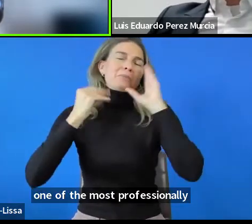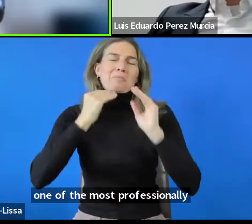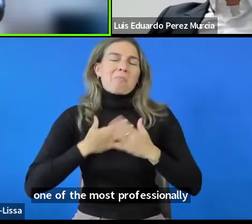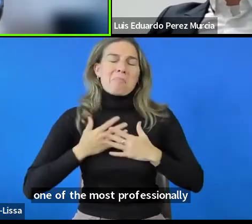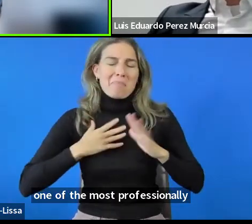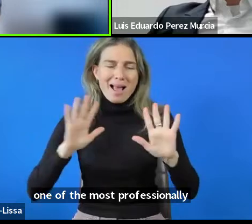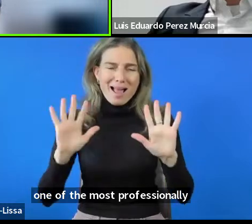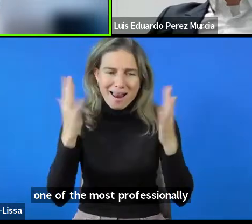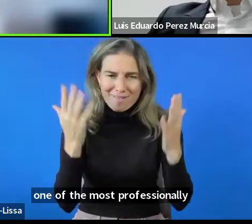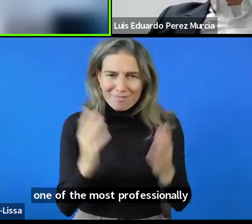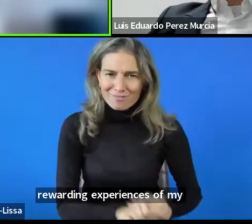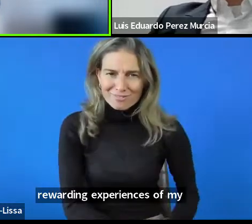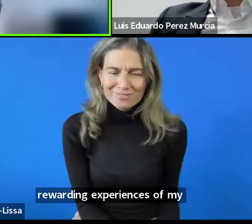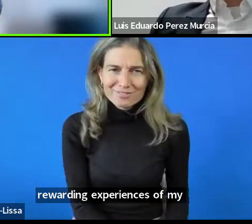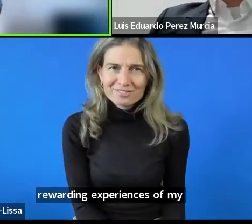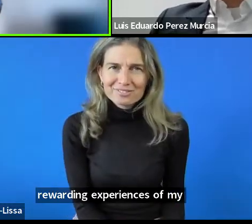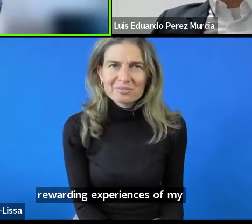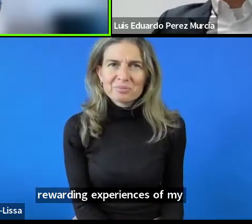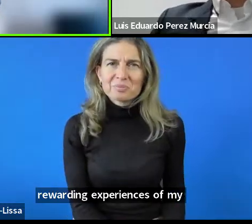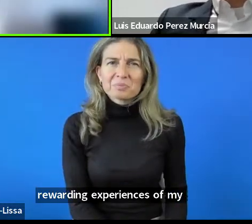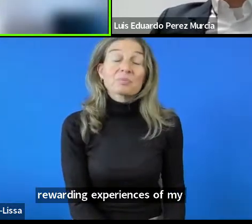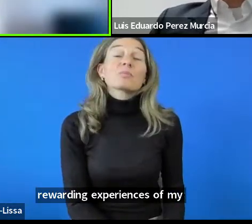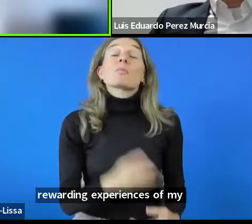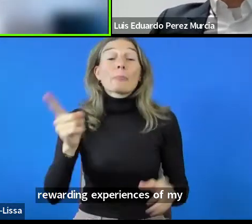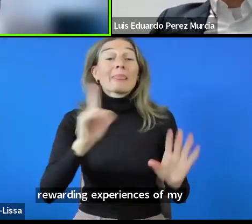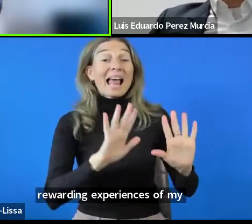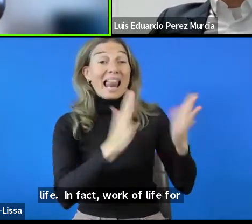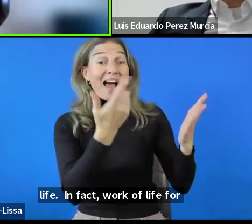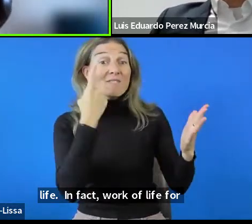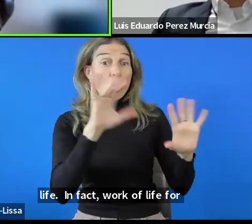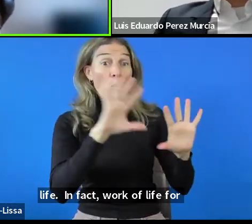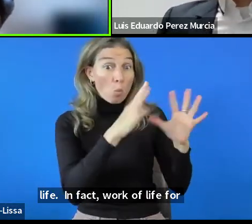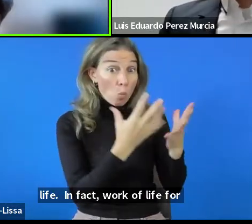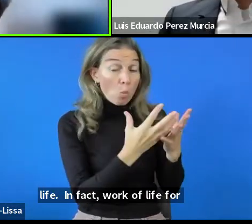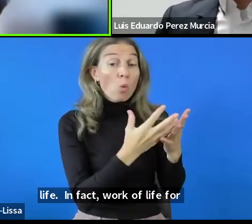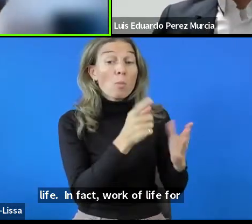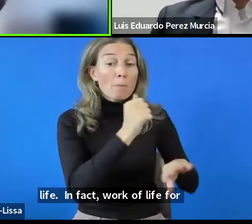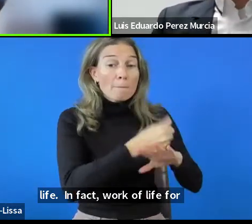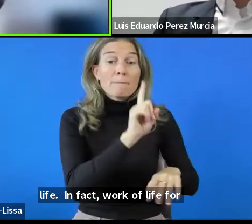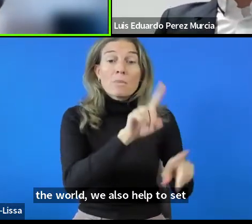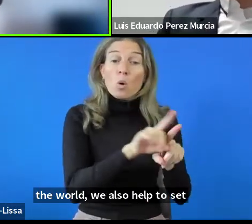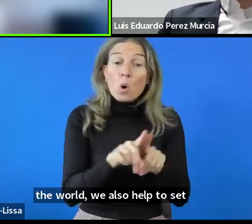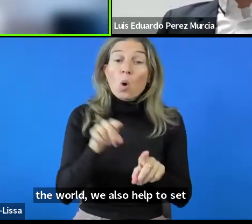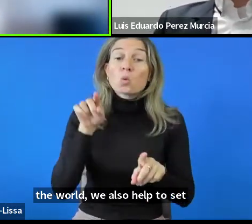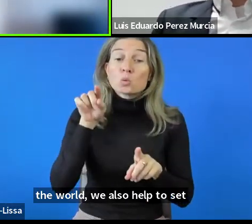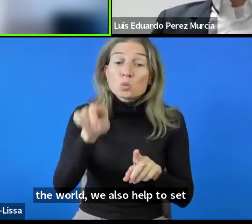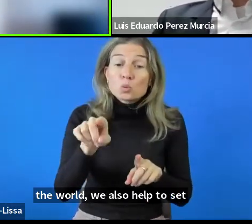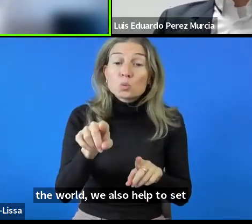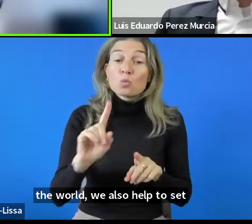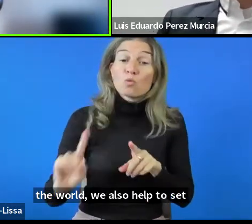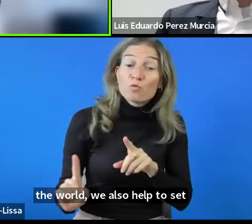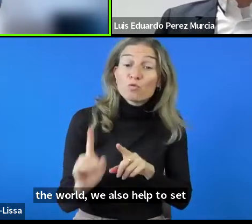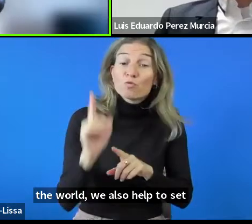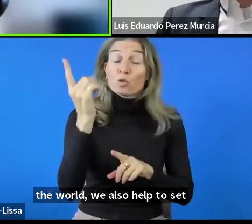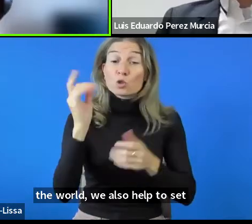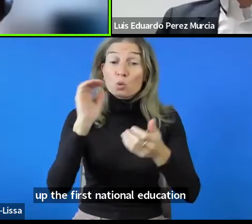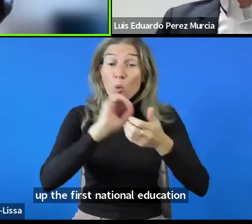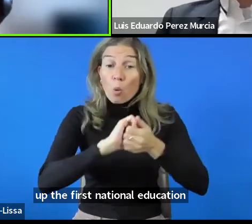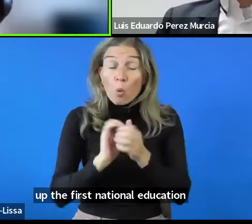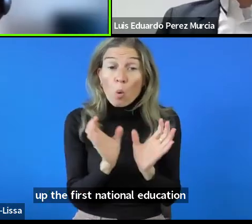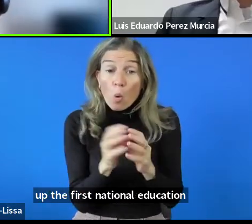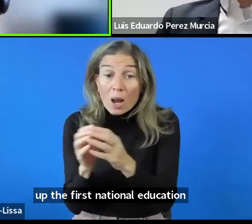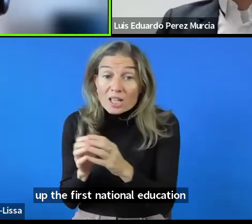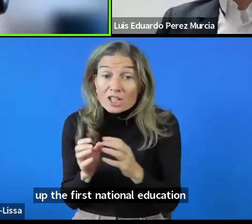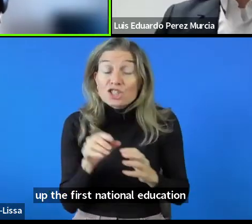through the work of Light for the World, we also helped to set up the first national education coalition in South